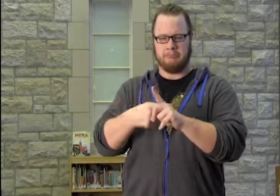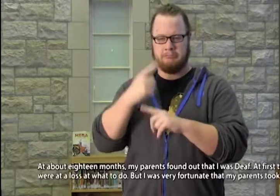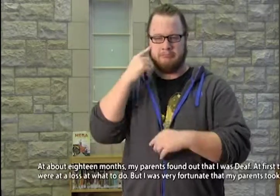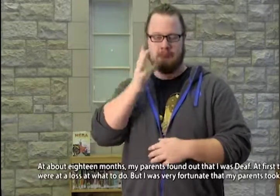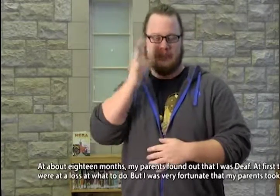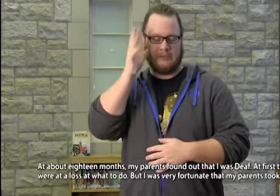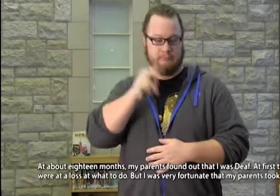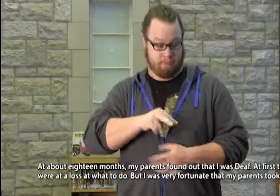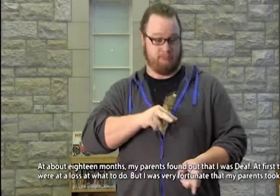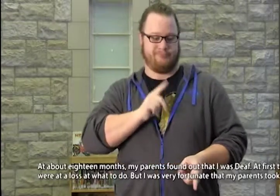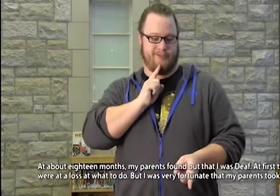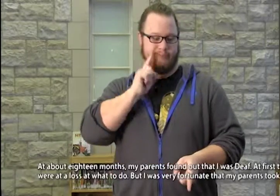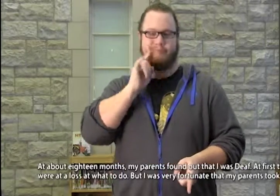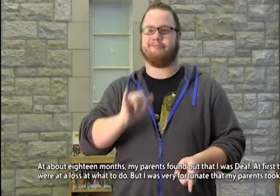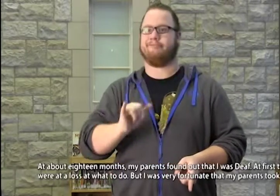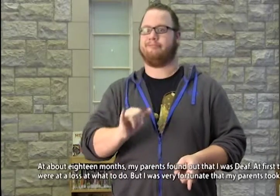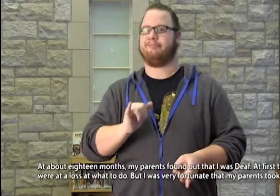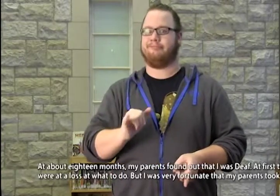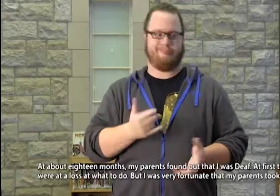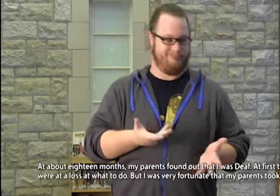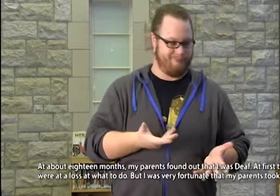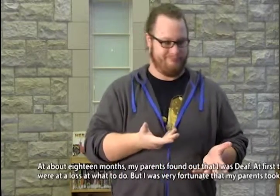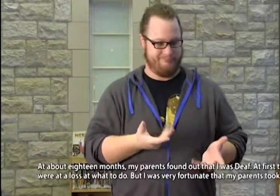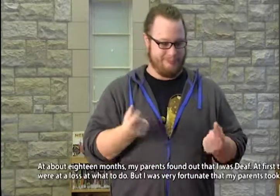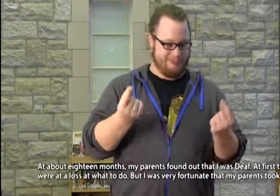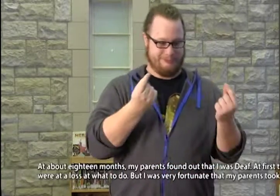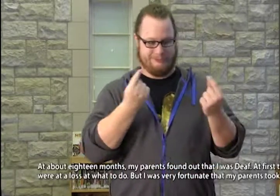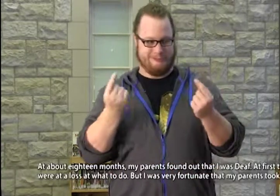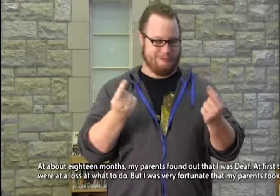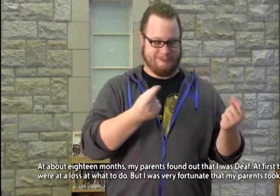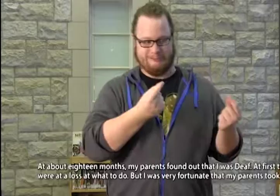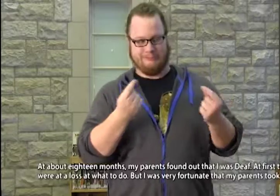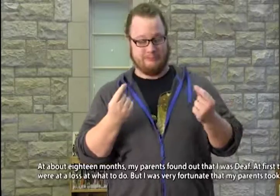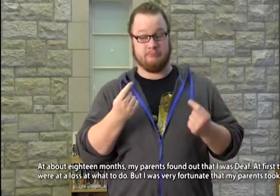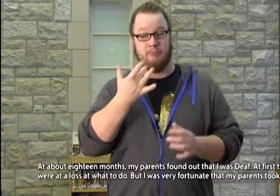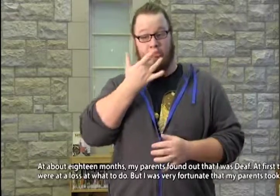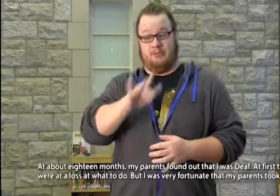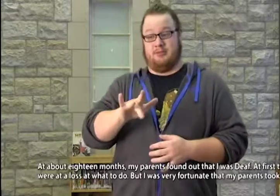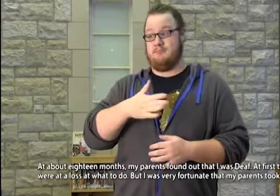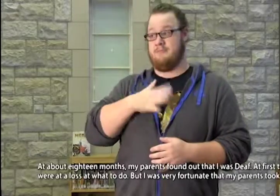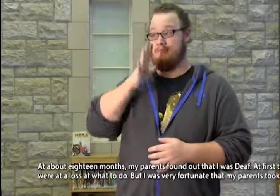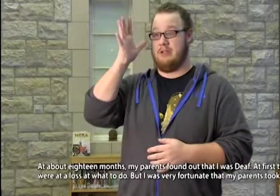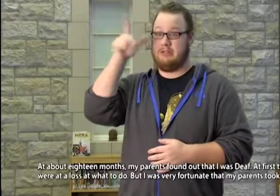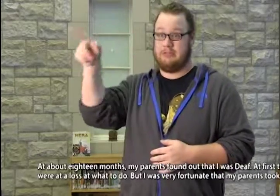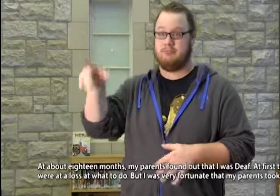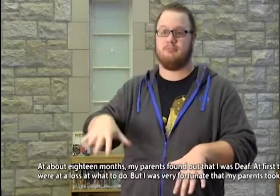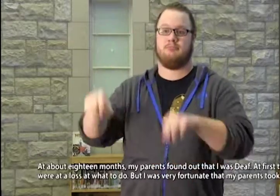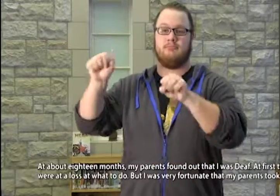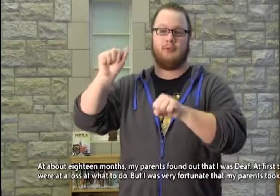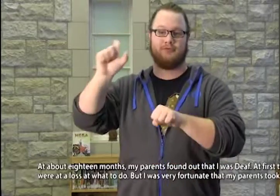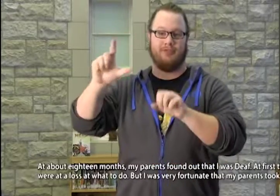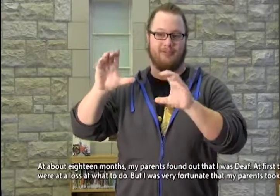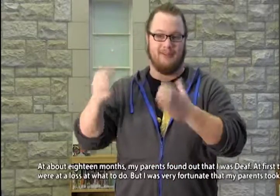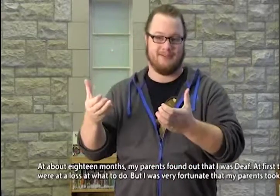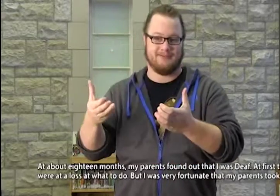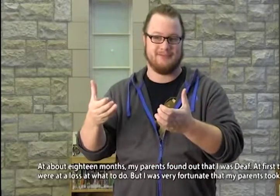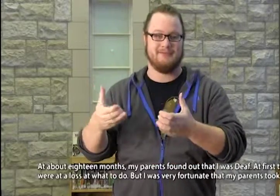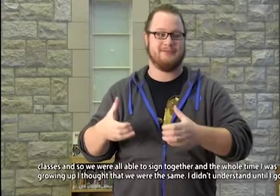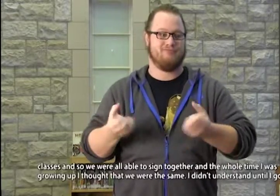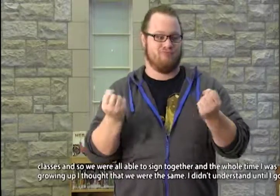At about 18 months, my parents found out that I was deaf, and at first they were at a loss what to do, but I was very fortunate that my parents took ASL